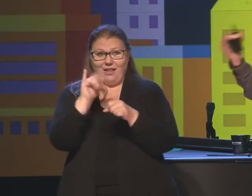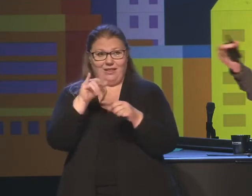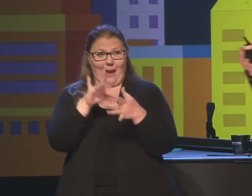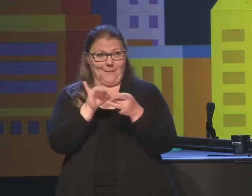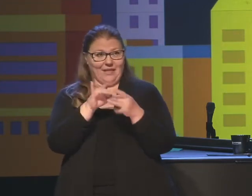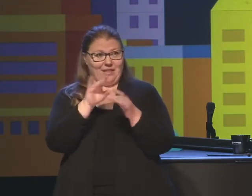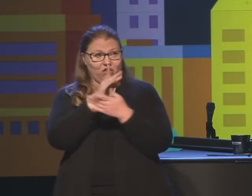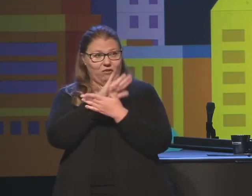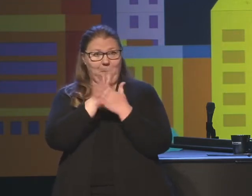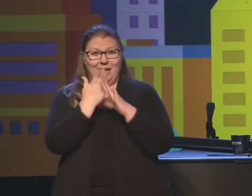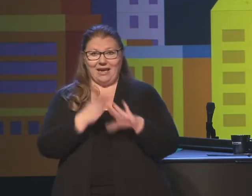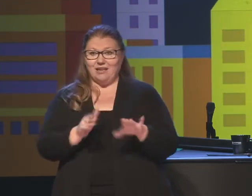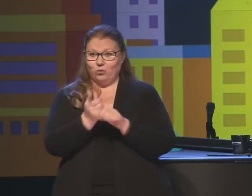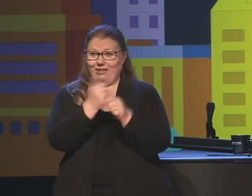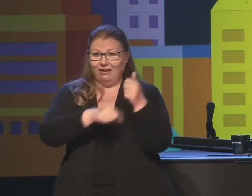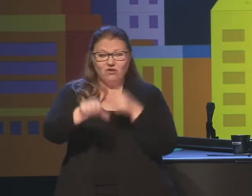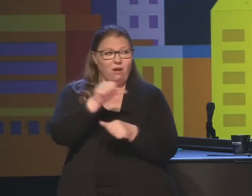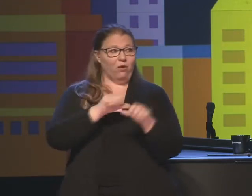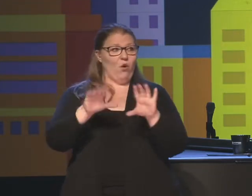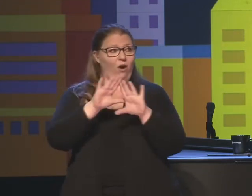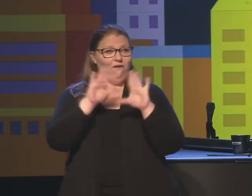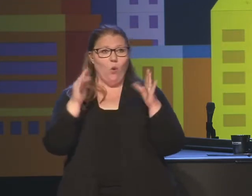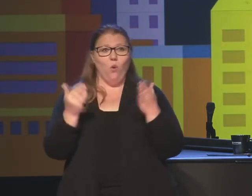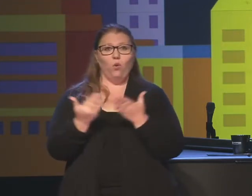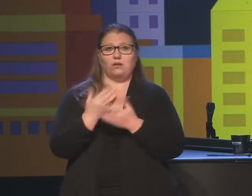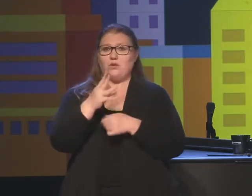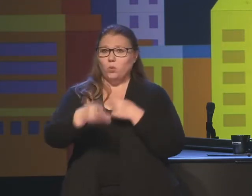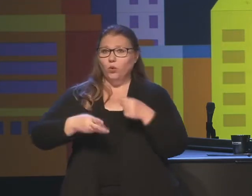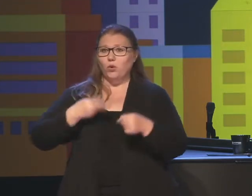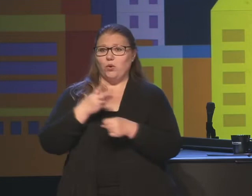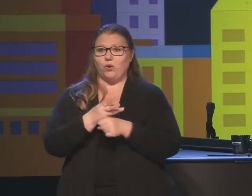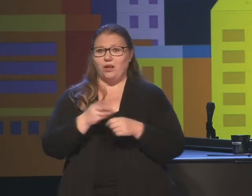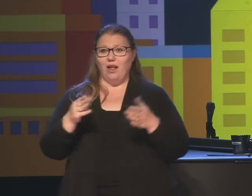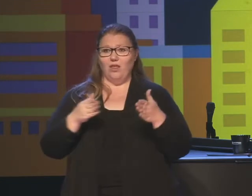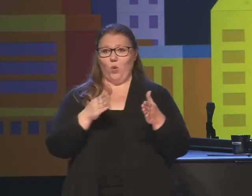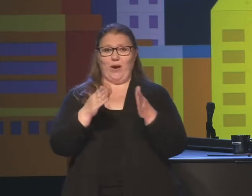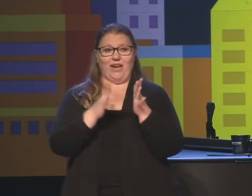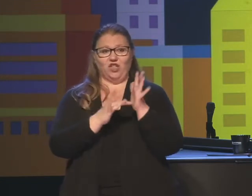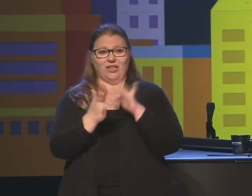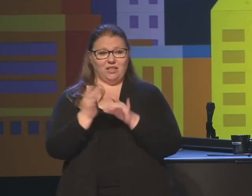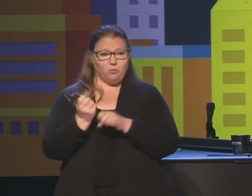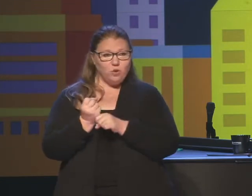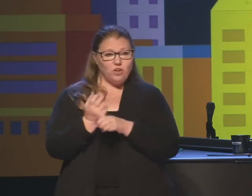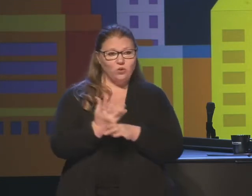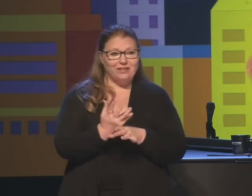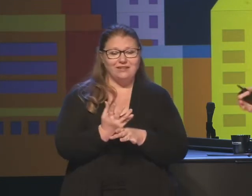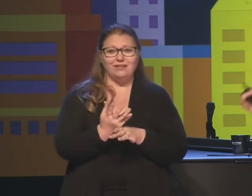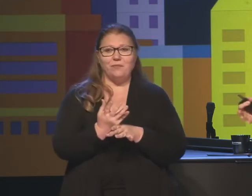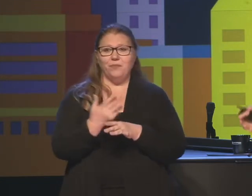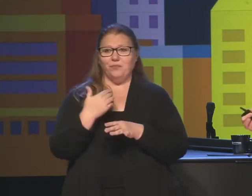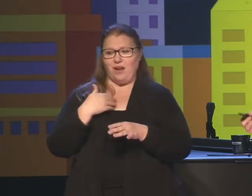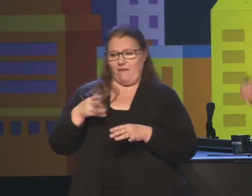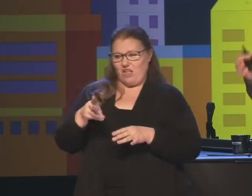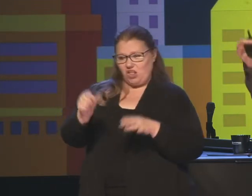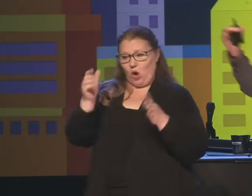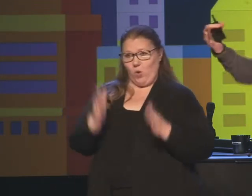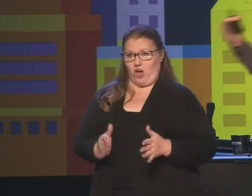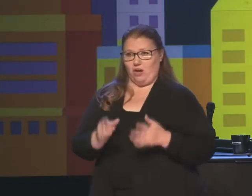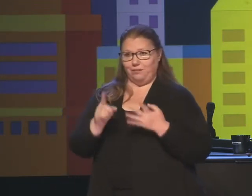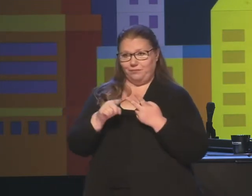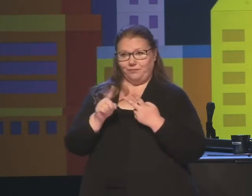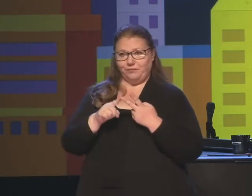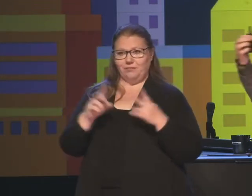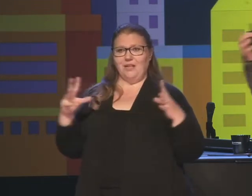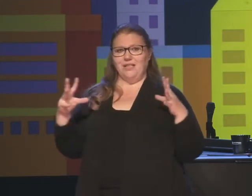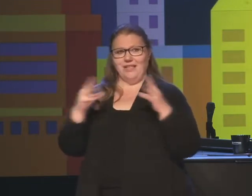of peace with one another, of wholeness for the world that this way of Jesus produces. And then we have the sowers, right? And that's the